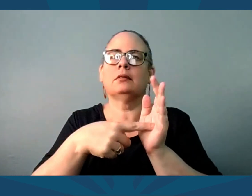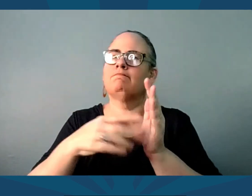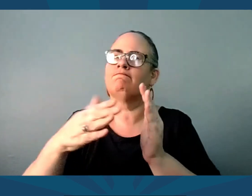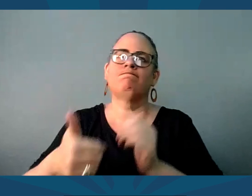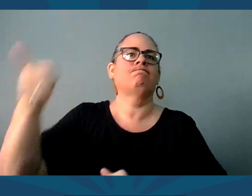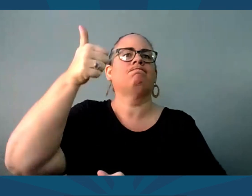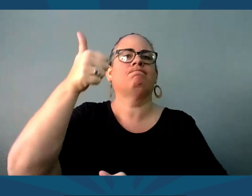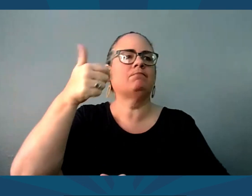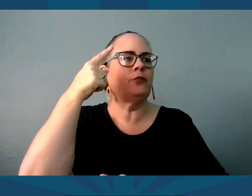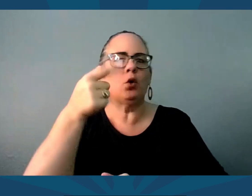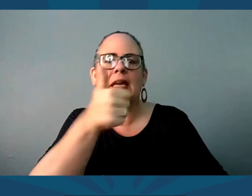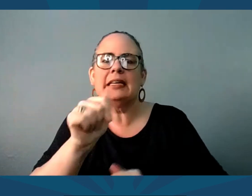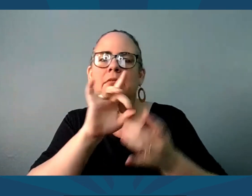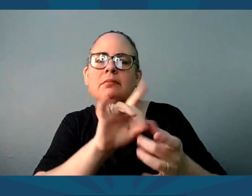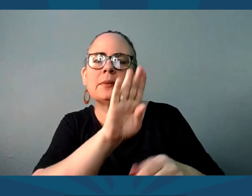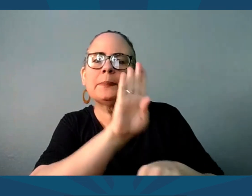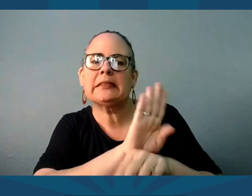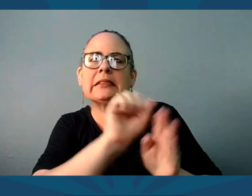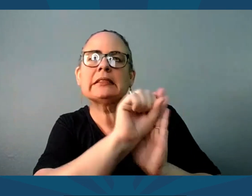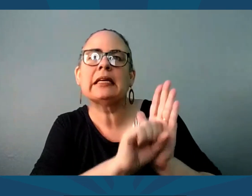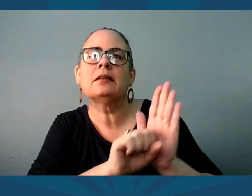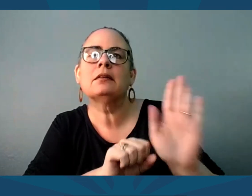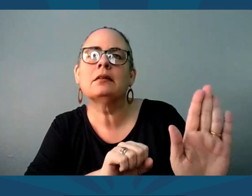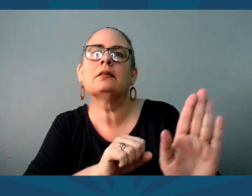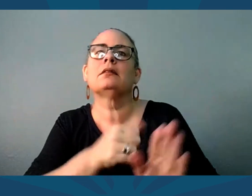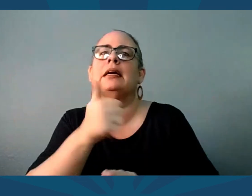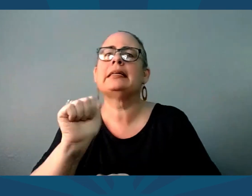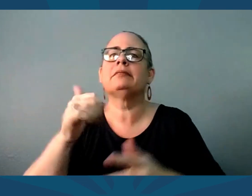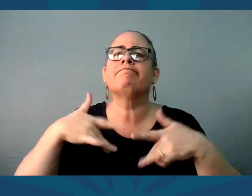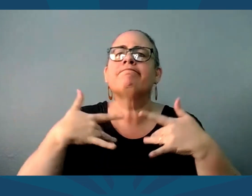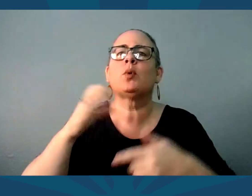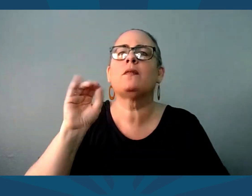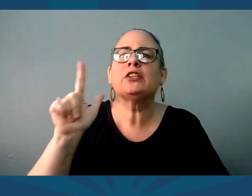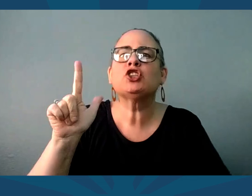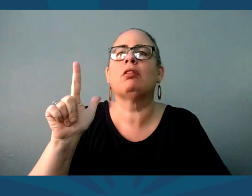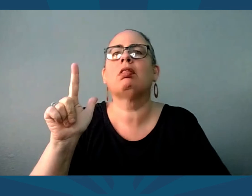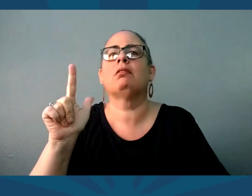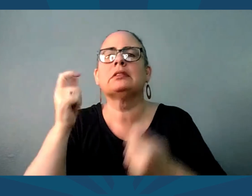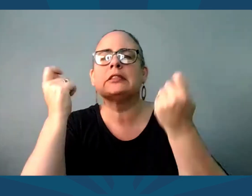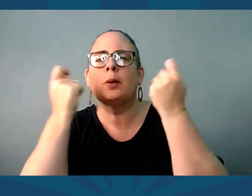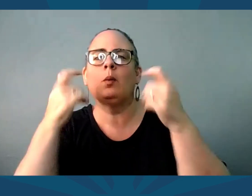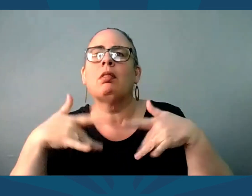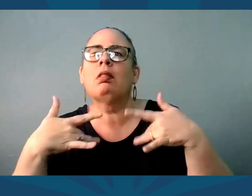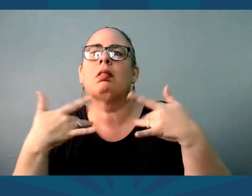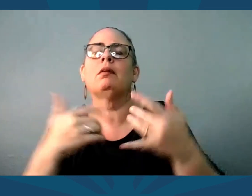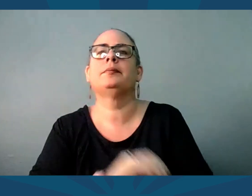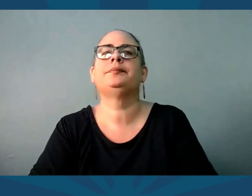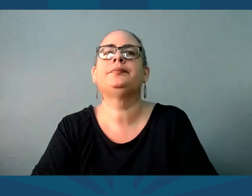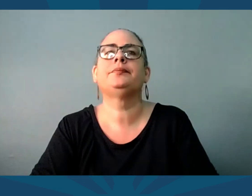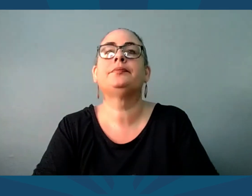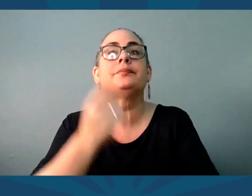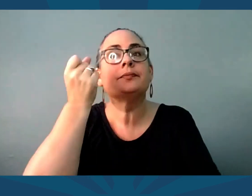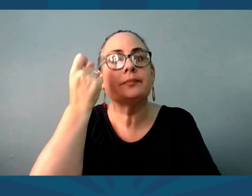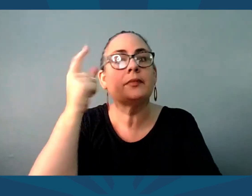representing Arizona as the top elected officer in state, business, and functions in